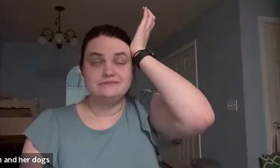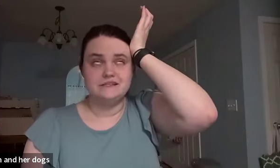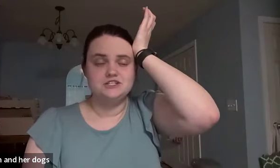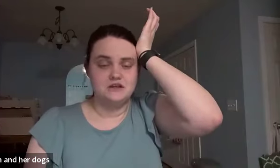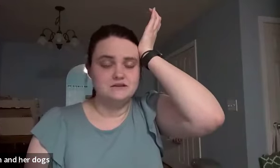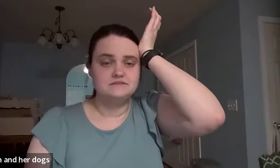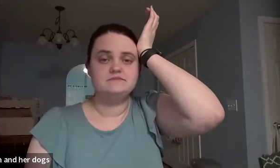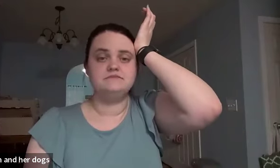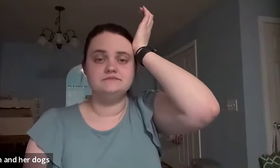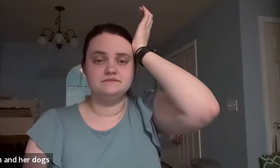/ lettuce.